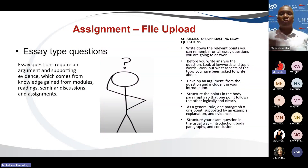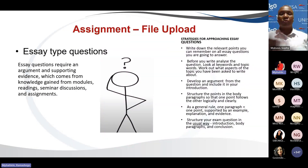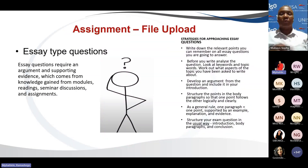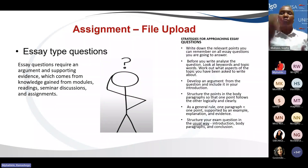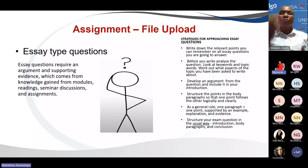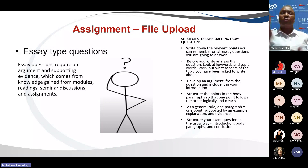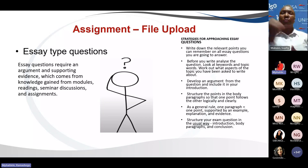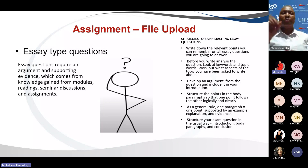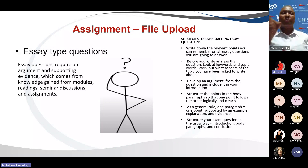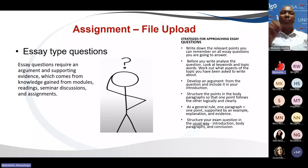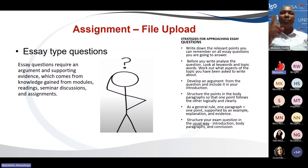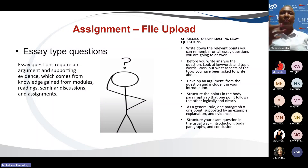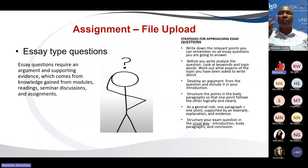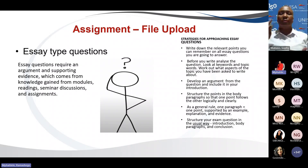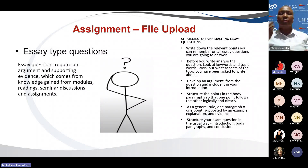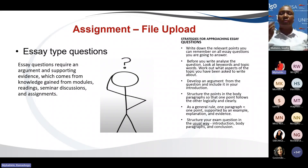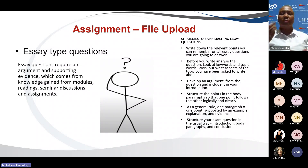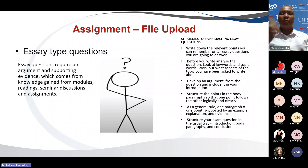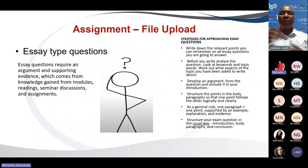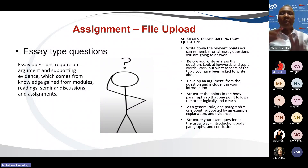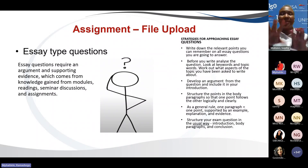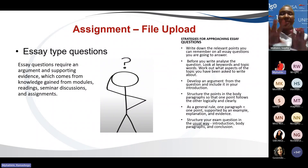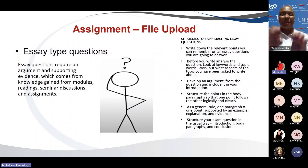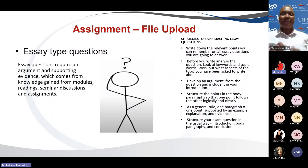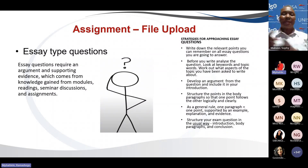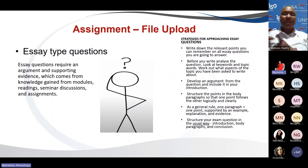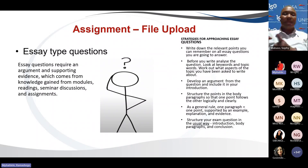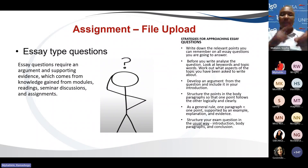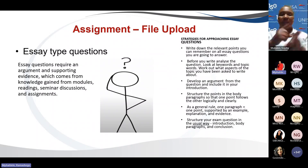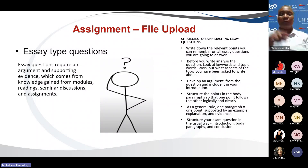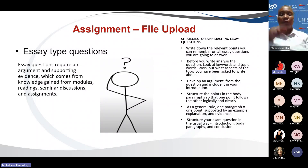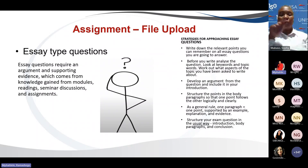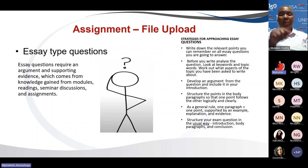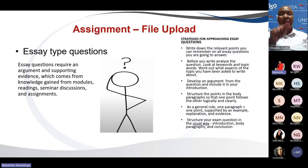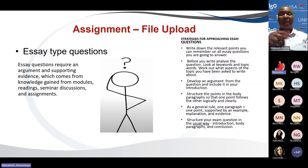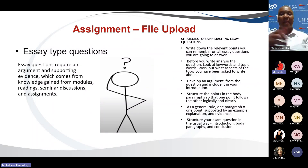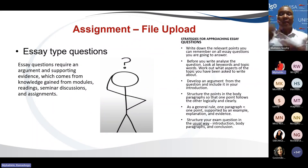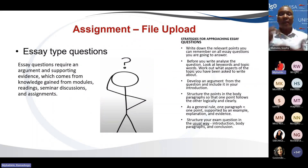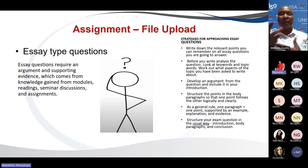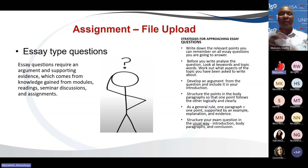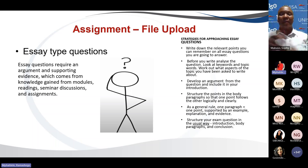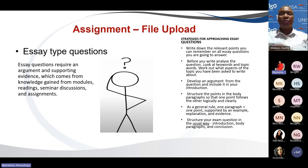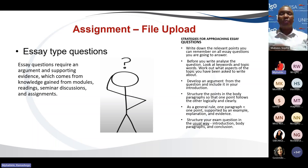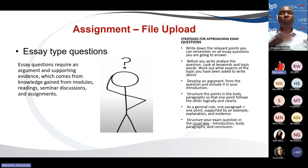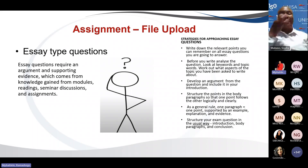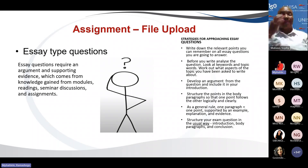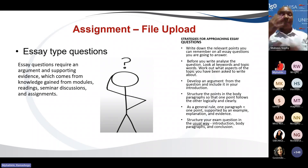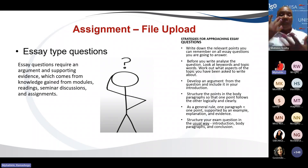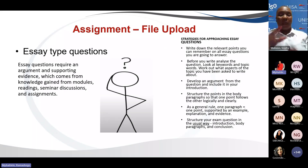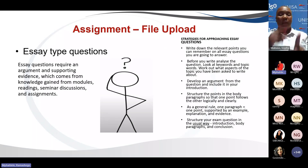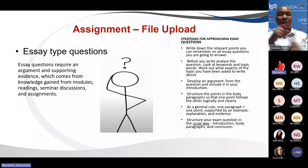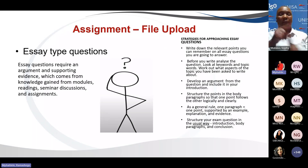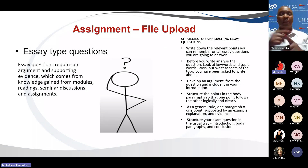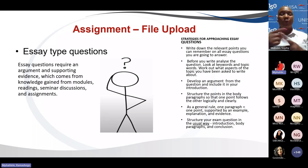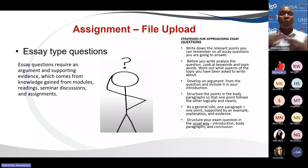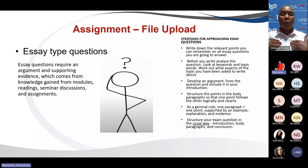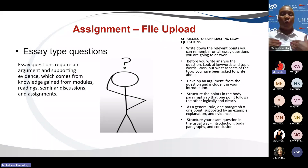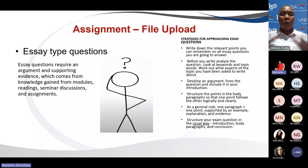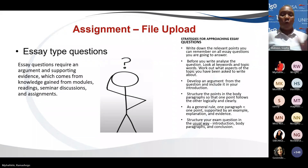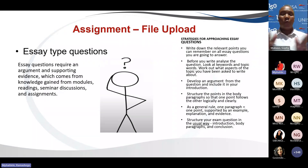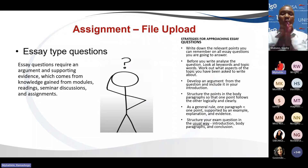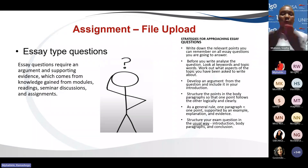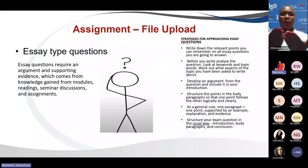get the exam instructions for that module, it will be specified that this is open book.